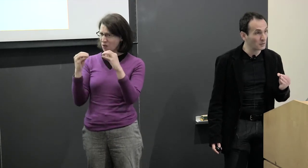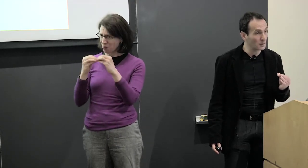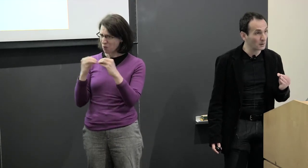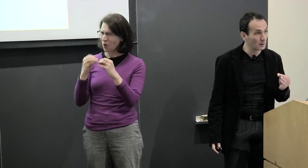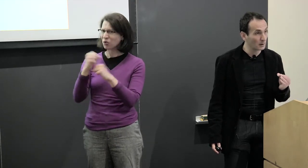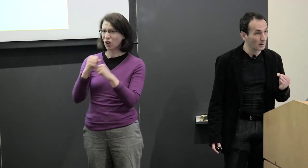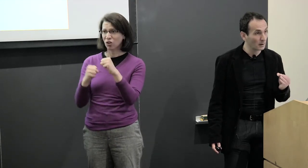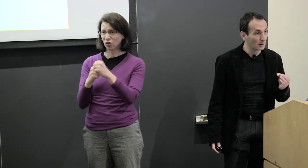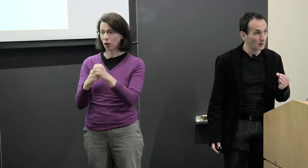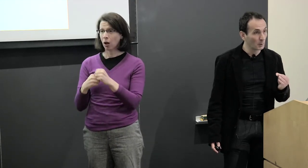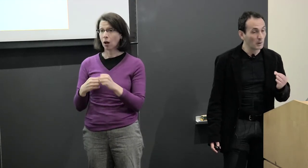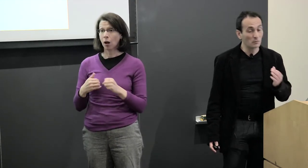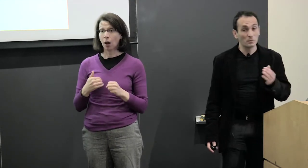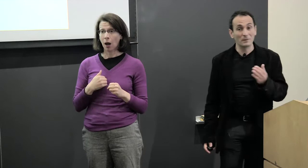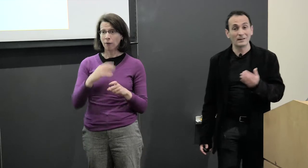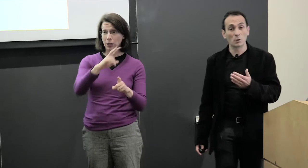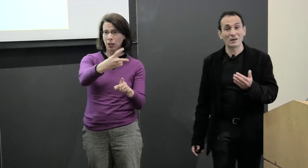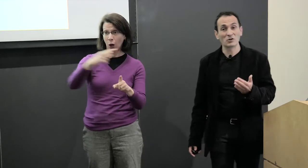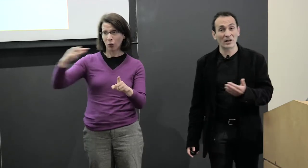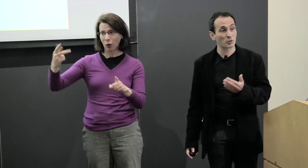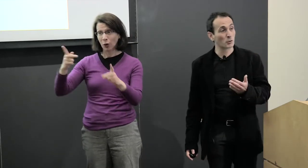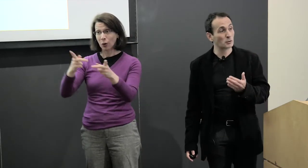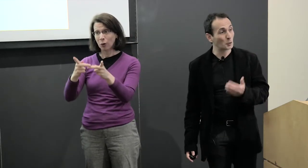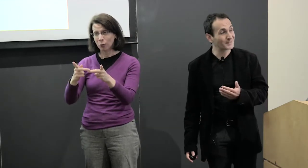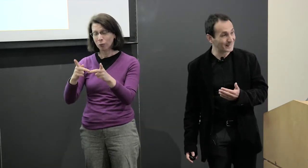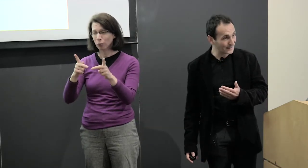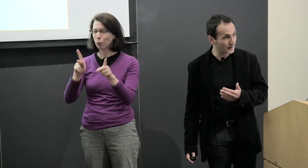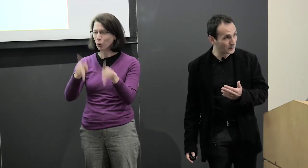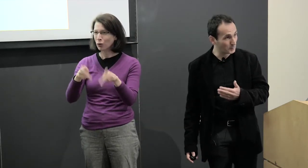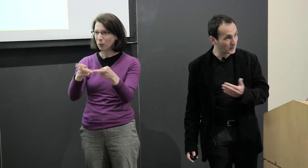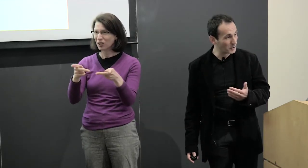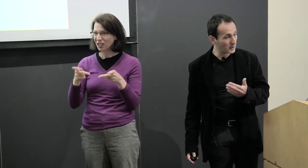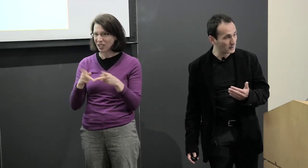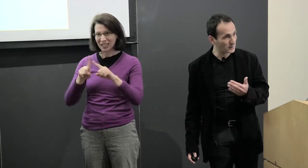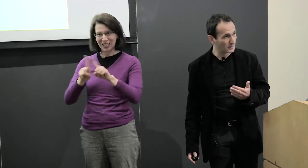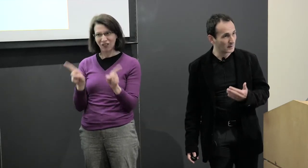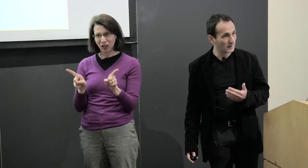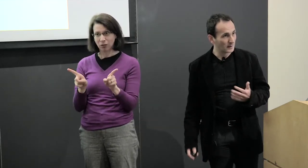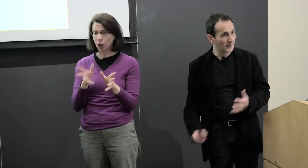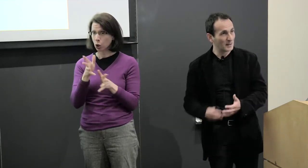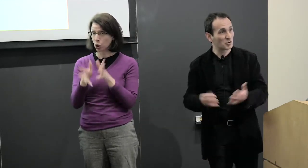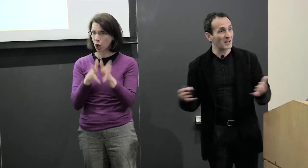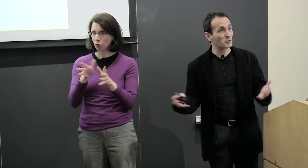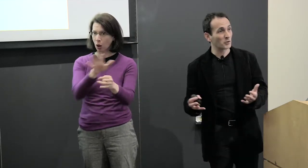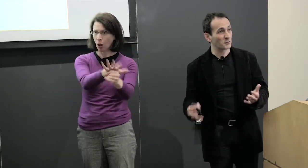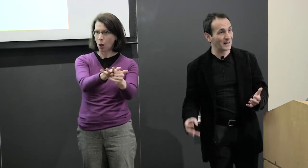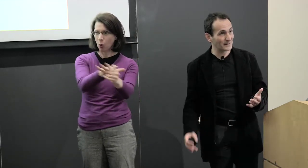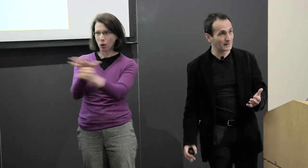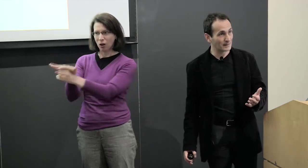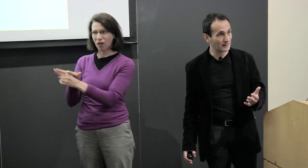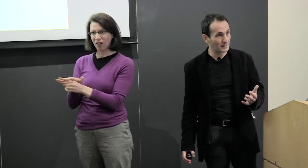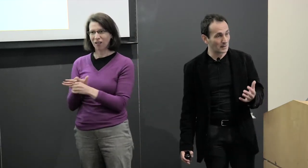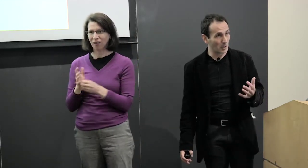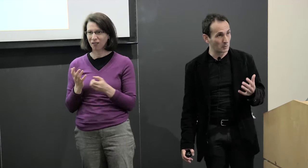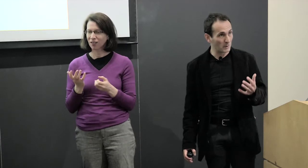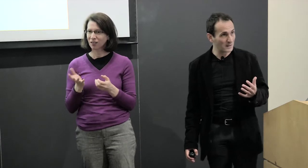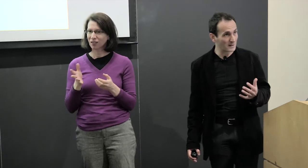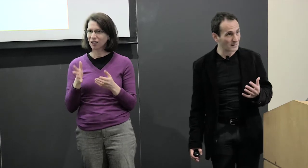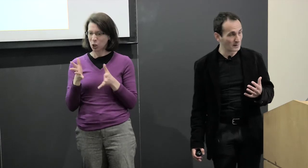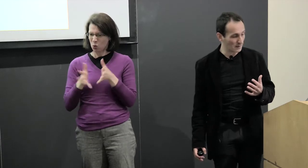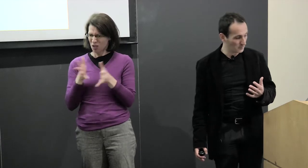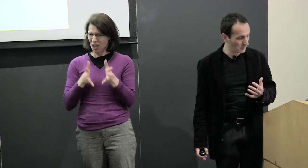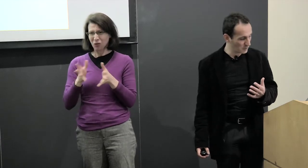person distinction with, in a way, gestural loci, so positions in gestural space that